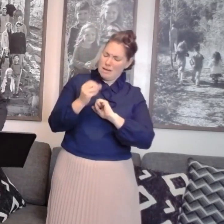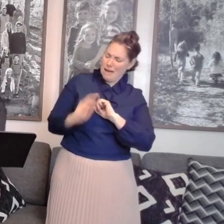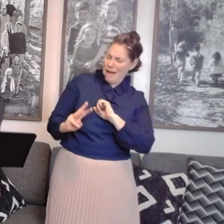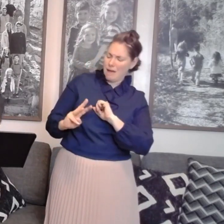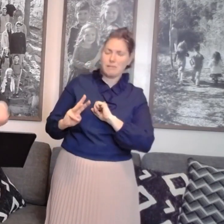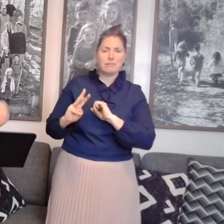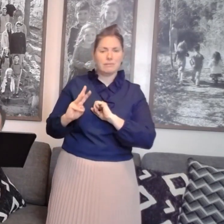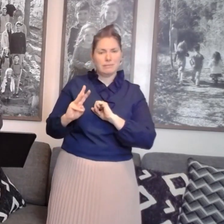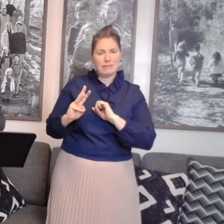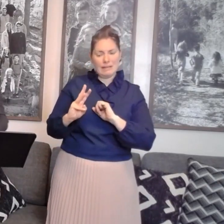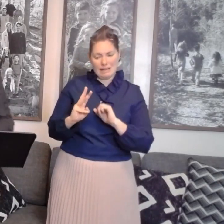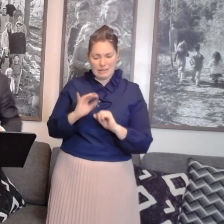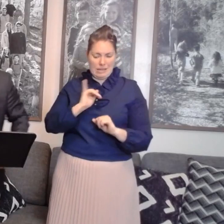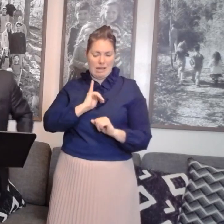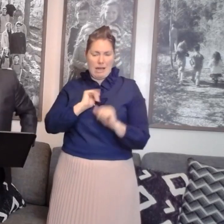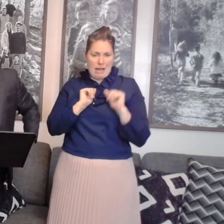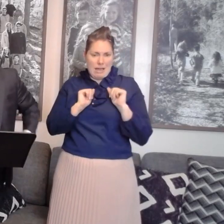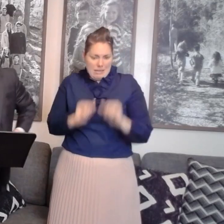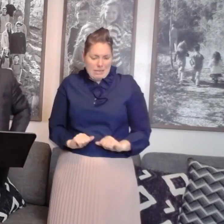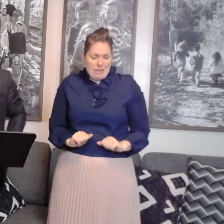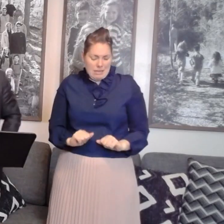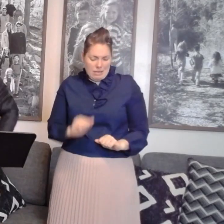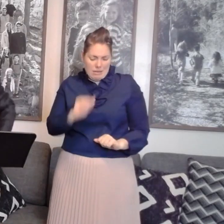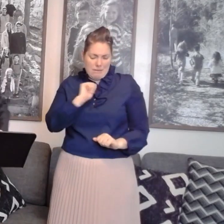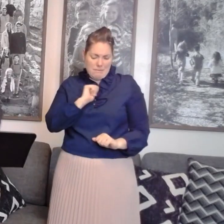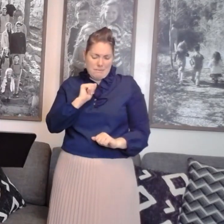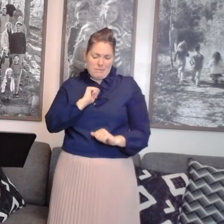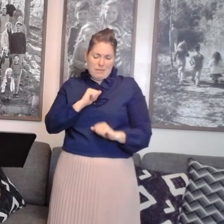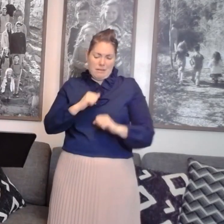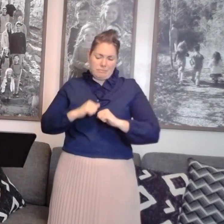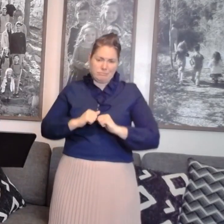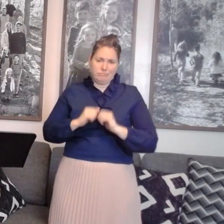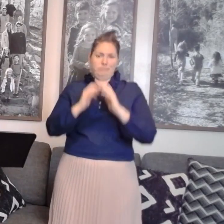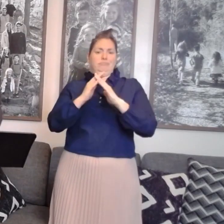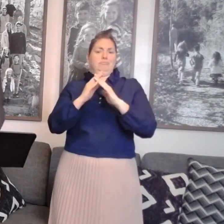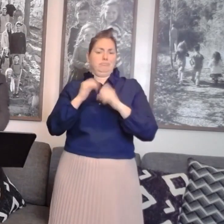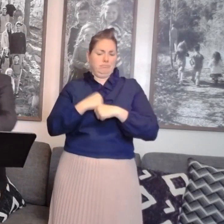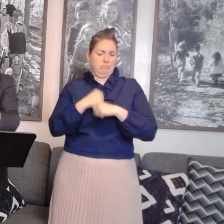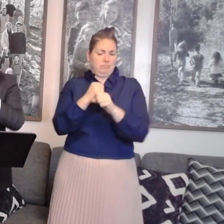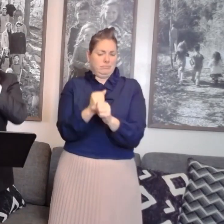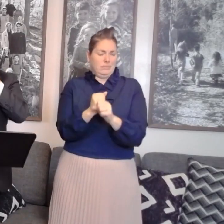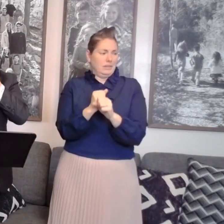can I build God a sanctuary?